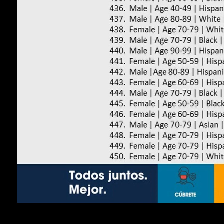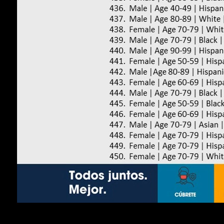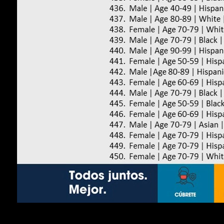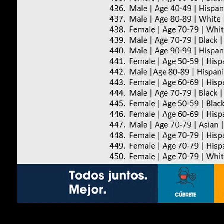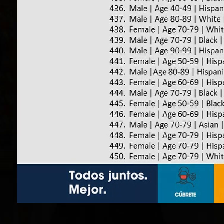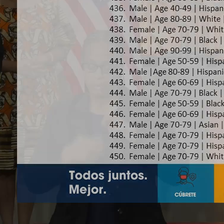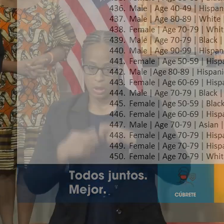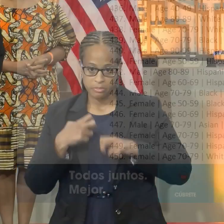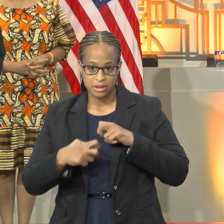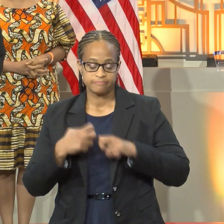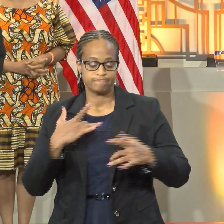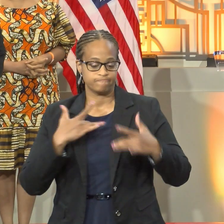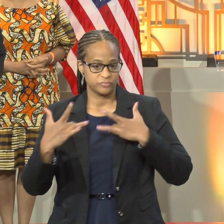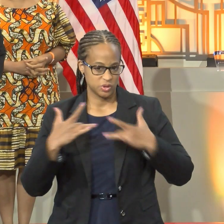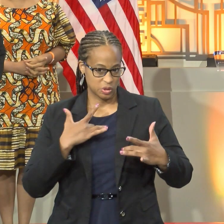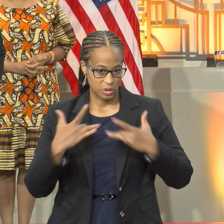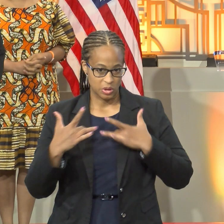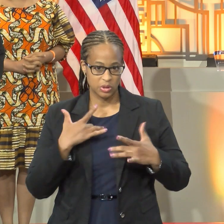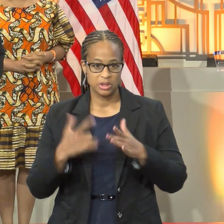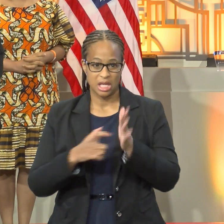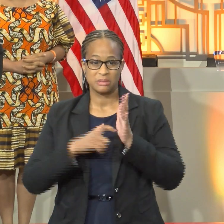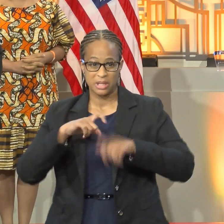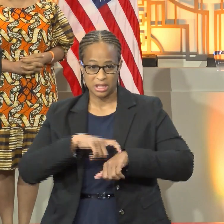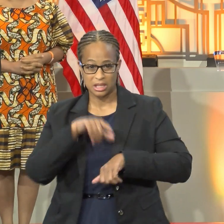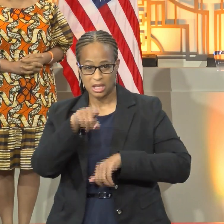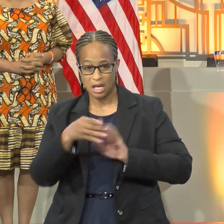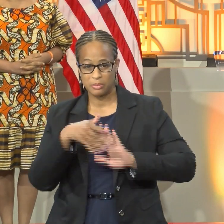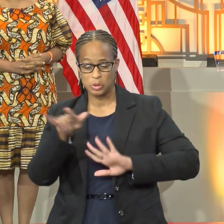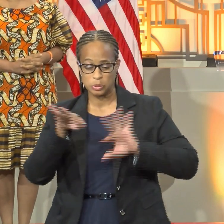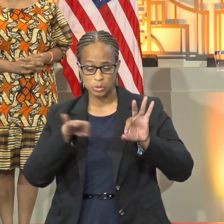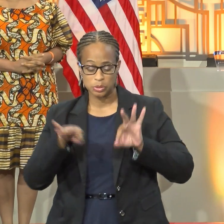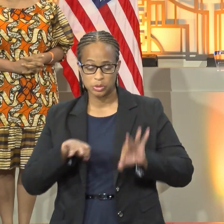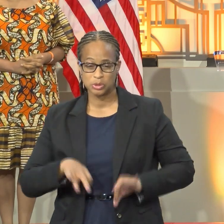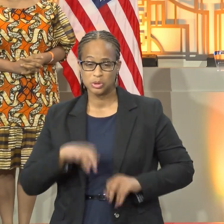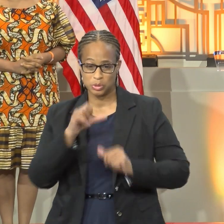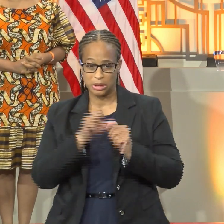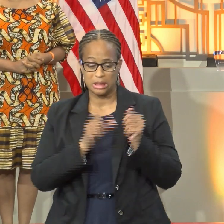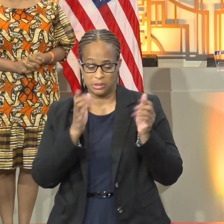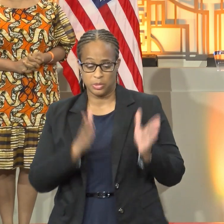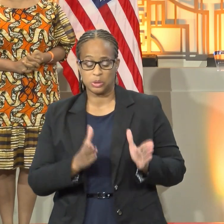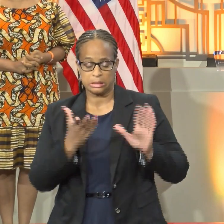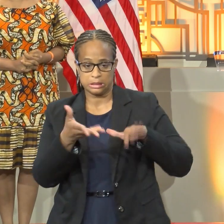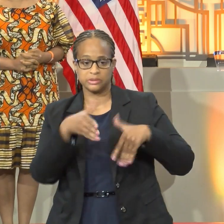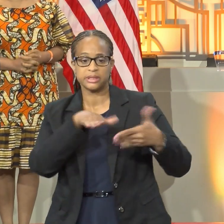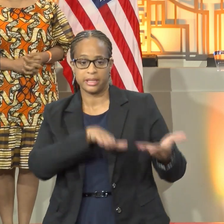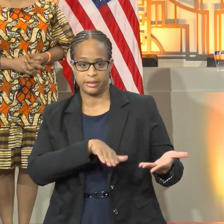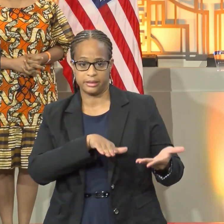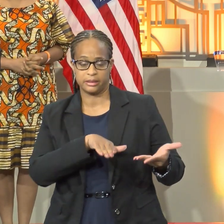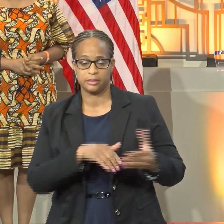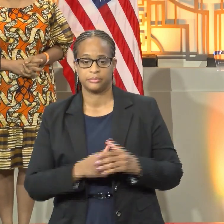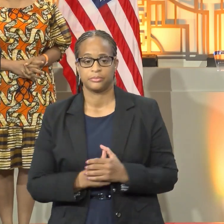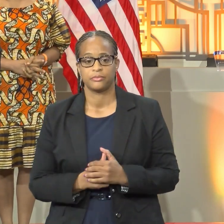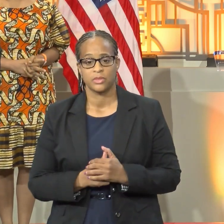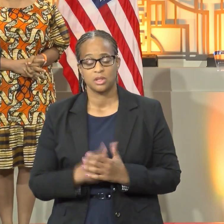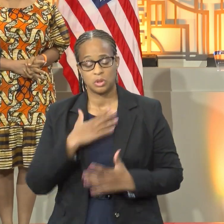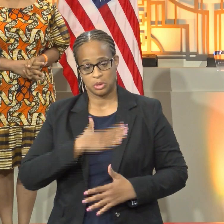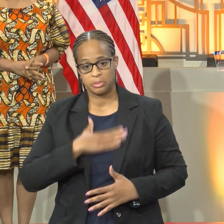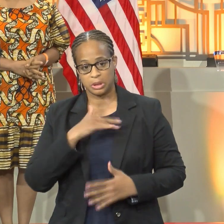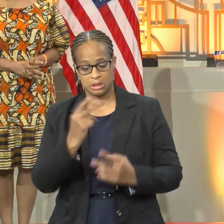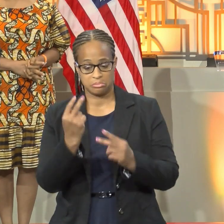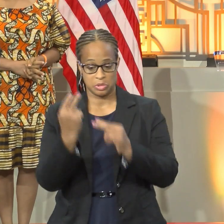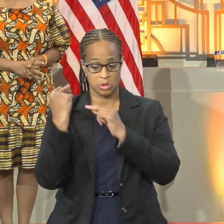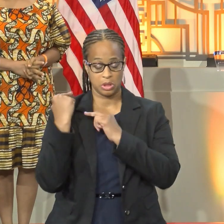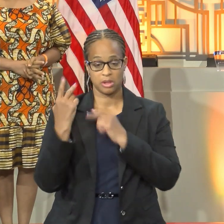a problem when it takes too much time to go through each and every one of them. And so please take a look. There